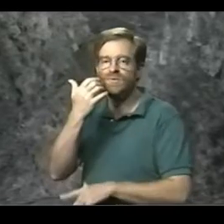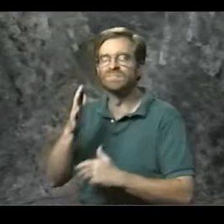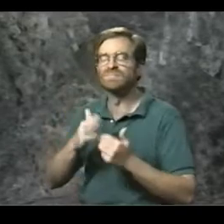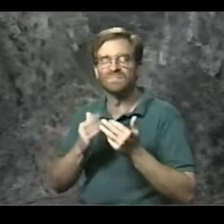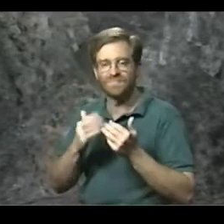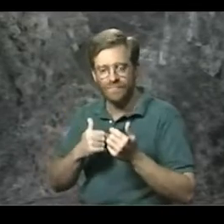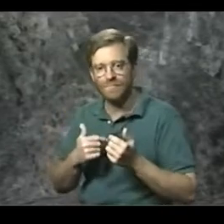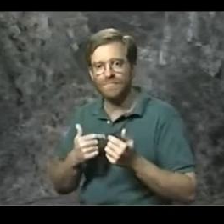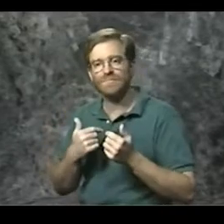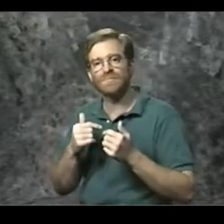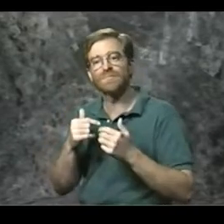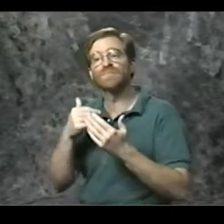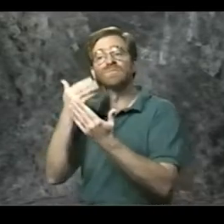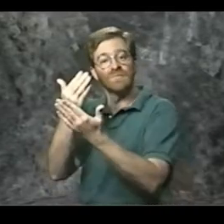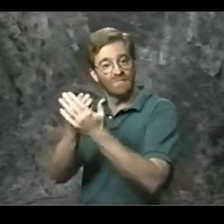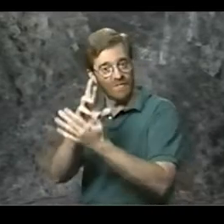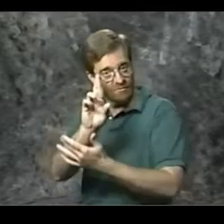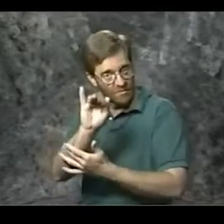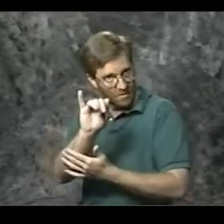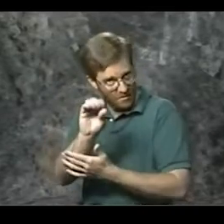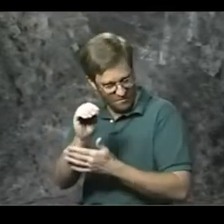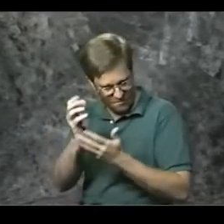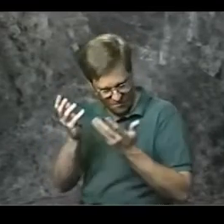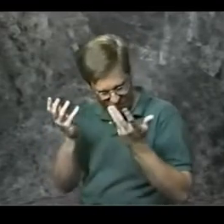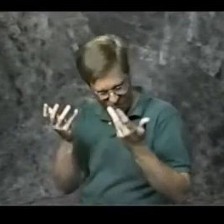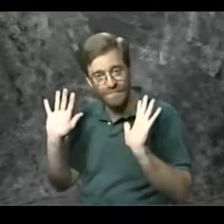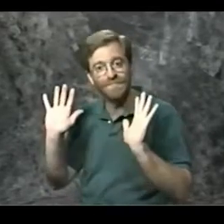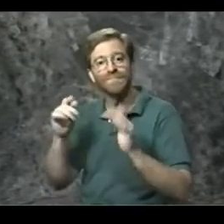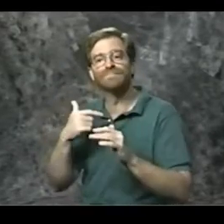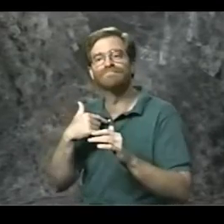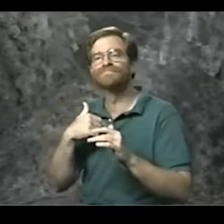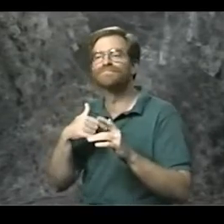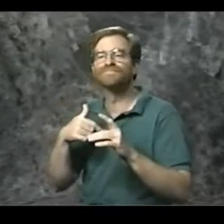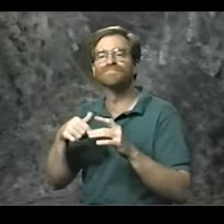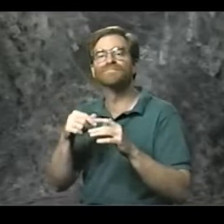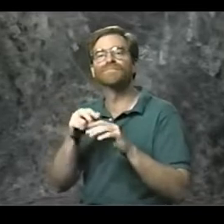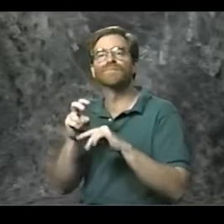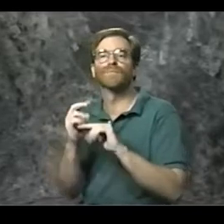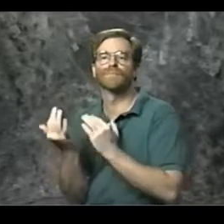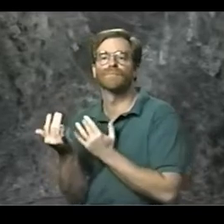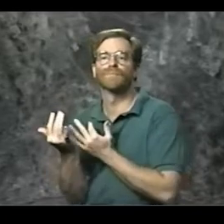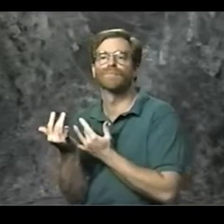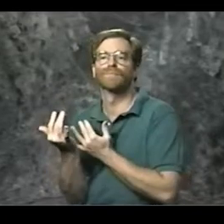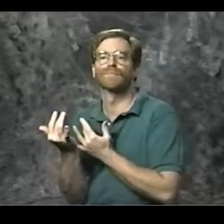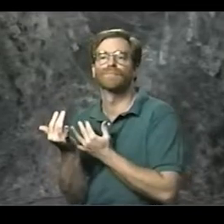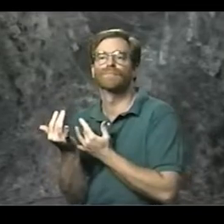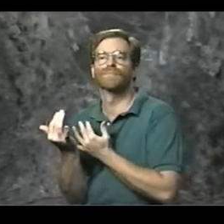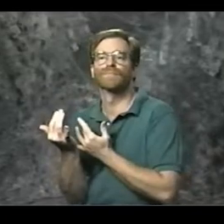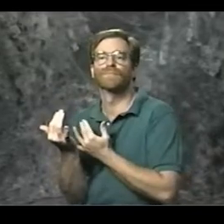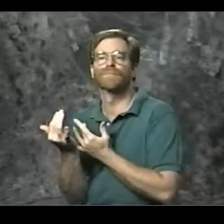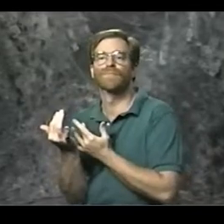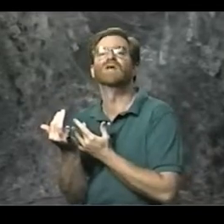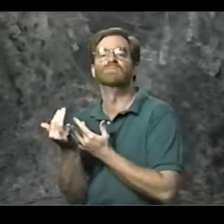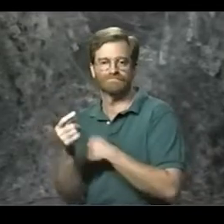And just to let you know, this flight from Rio to New York is 11 hours, and I was getting really antsy while